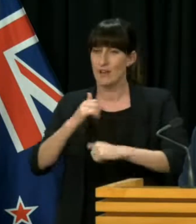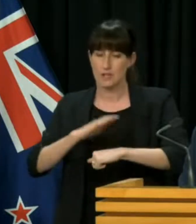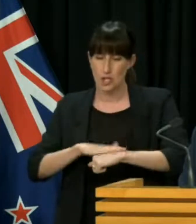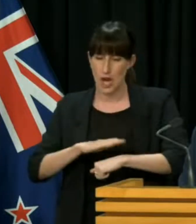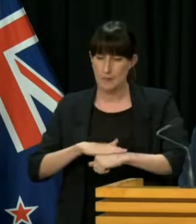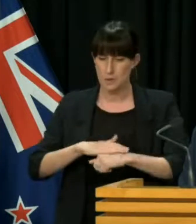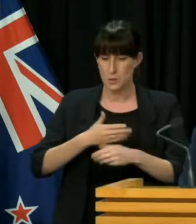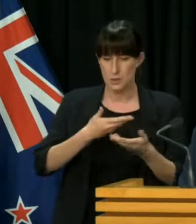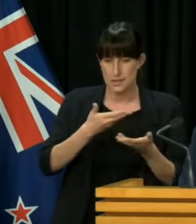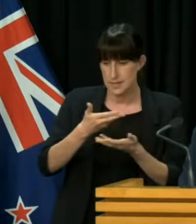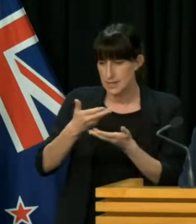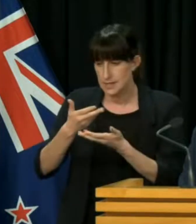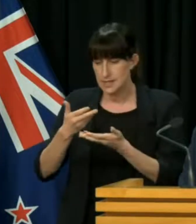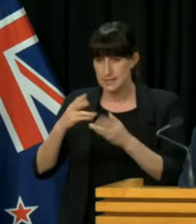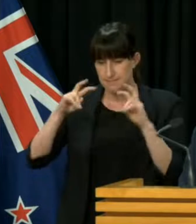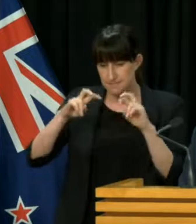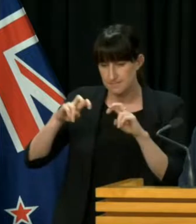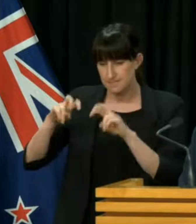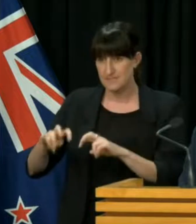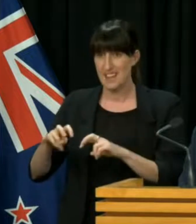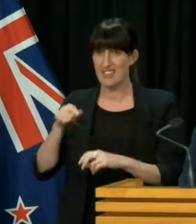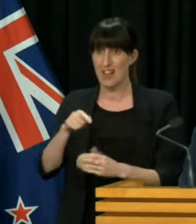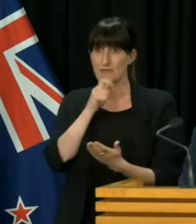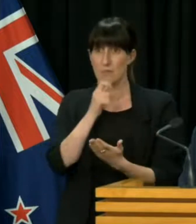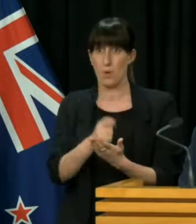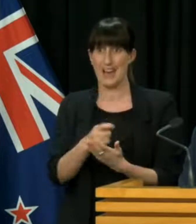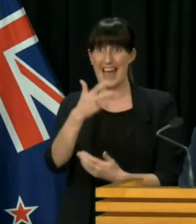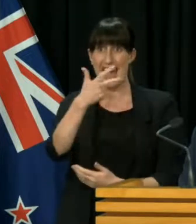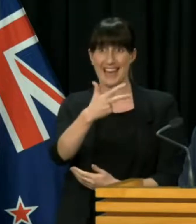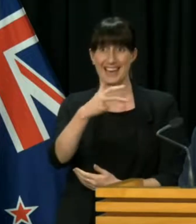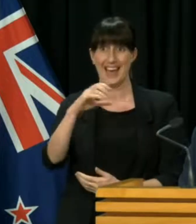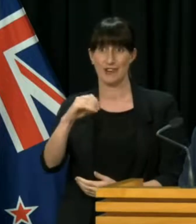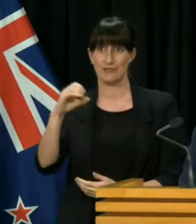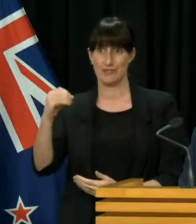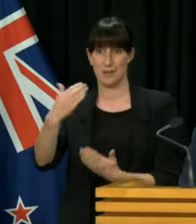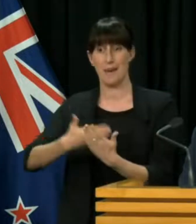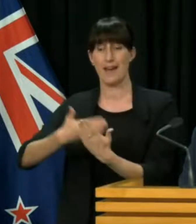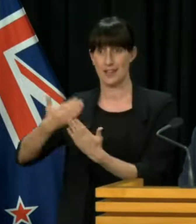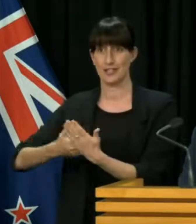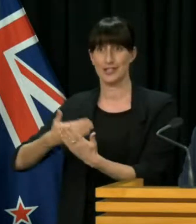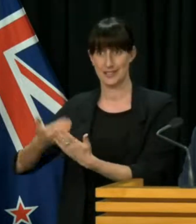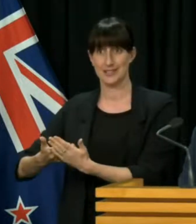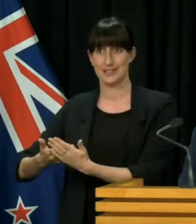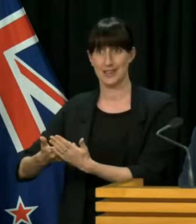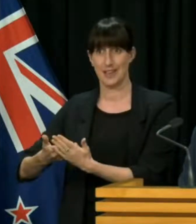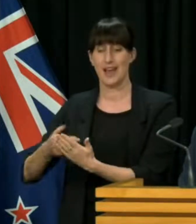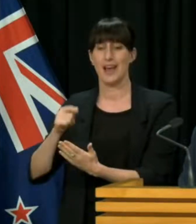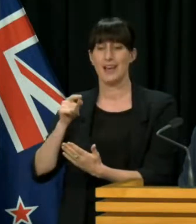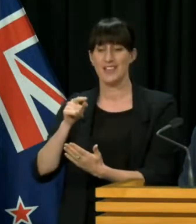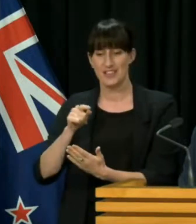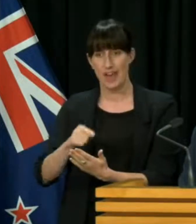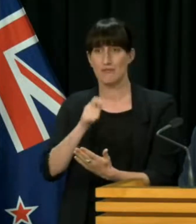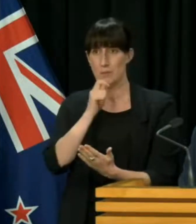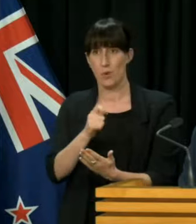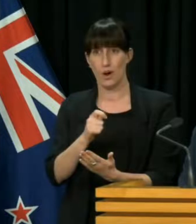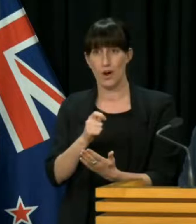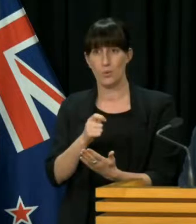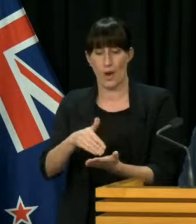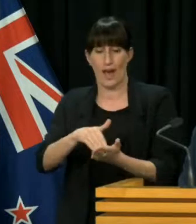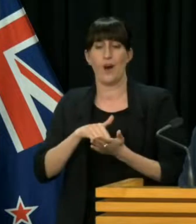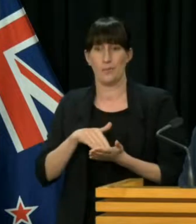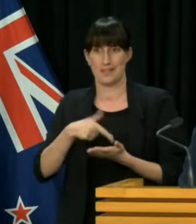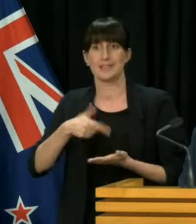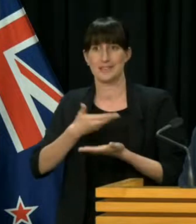agencies, and produce a report that's 800 pages long, and that is going to inform this kind of discussion. I think I'd quite